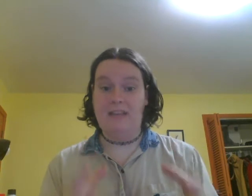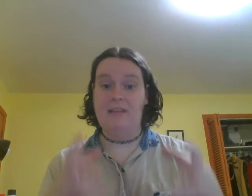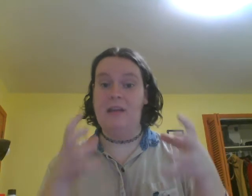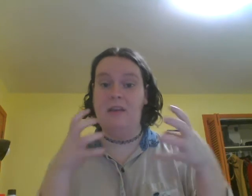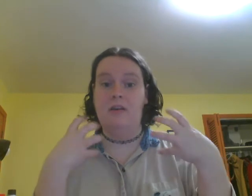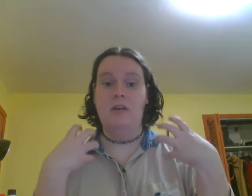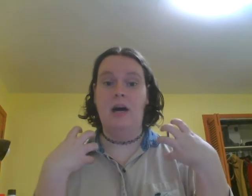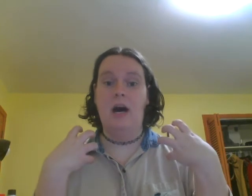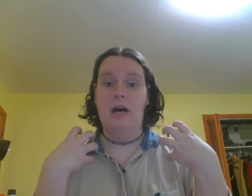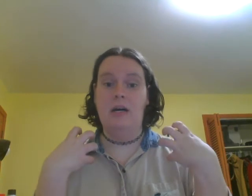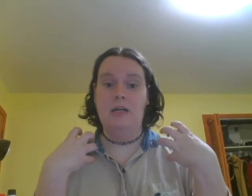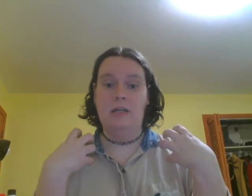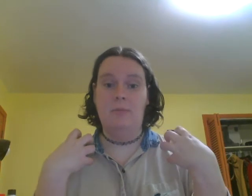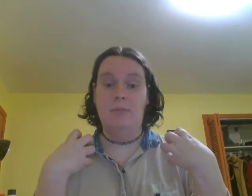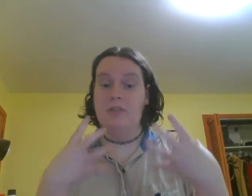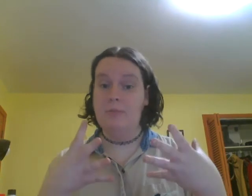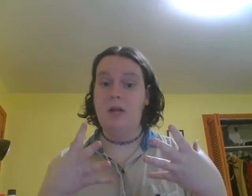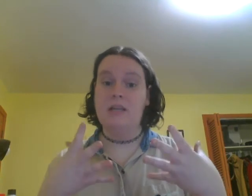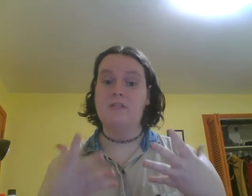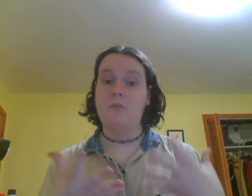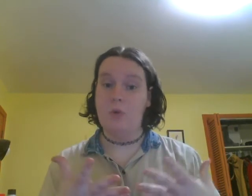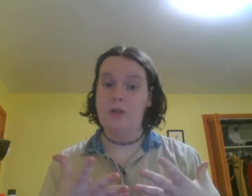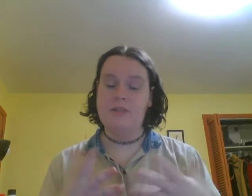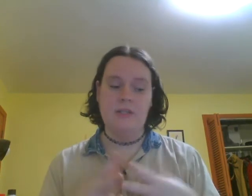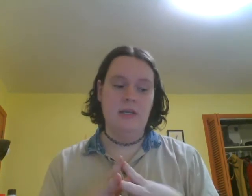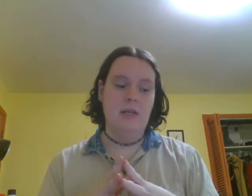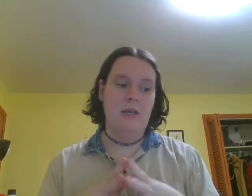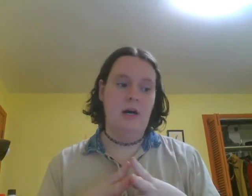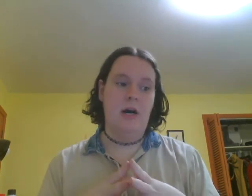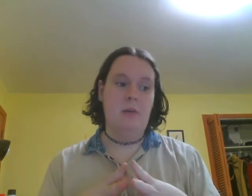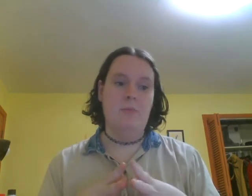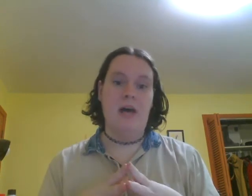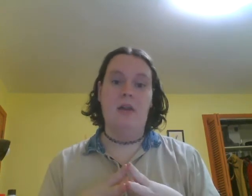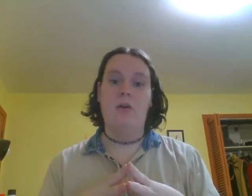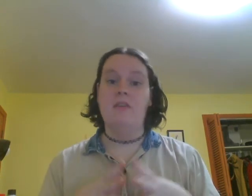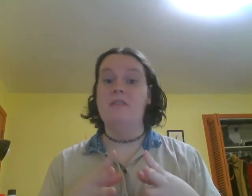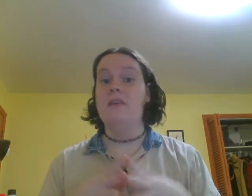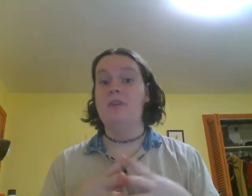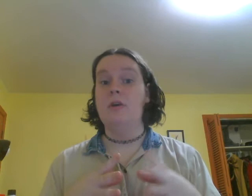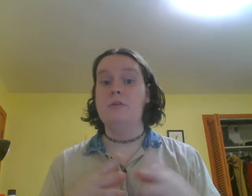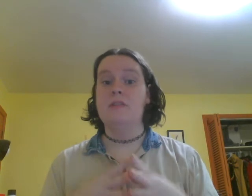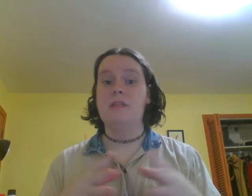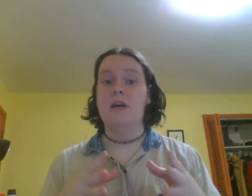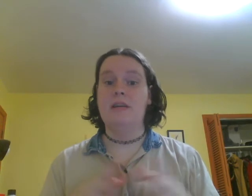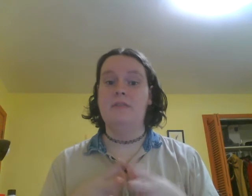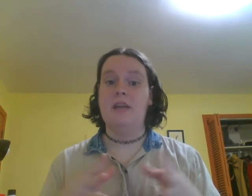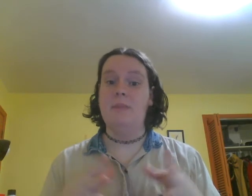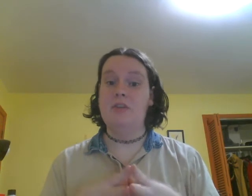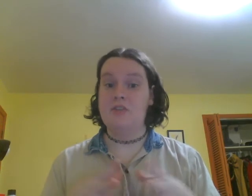basic building blocks for words that are the 7 notes of a major scale.